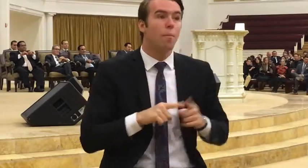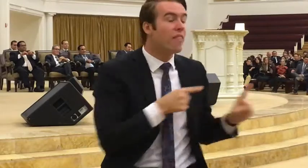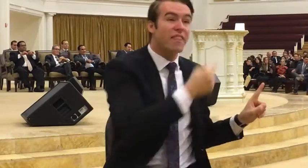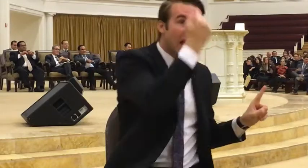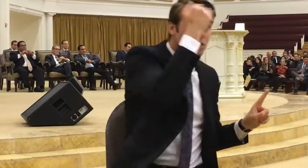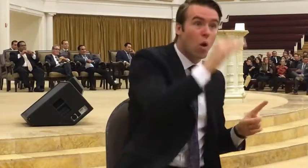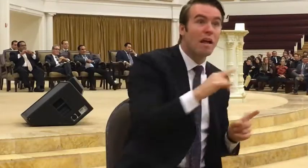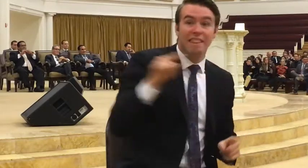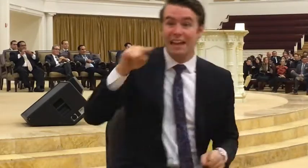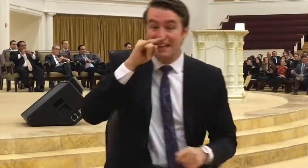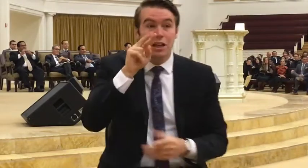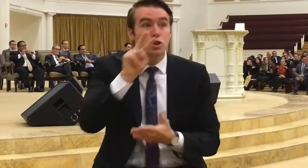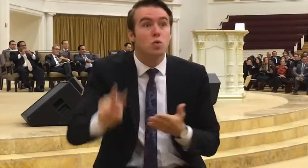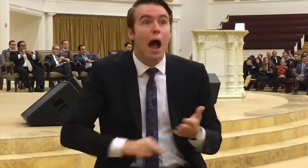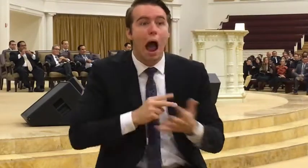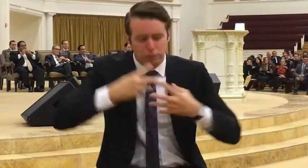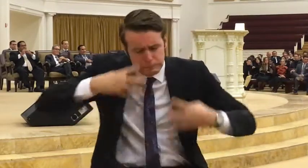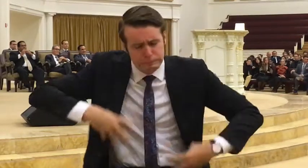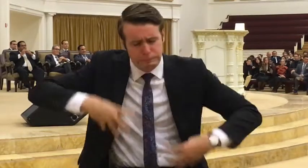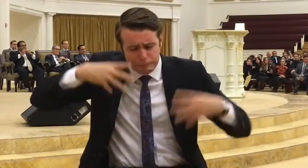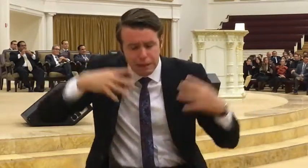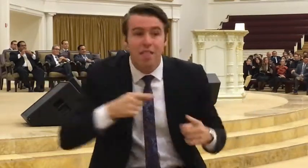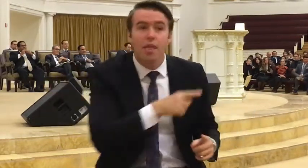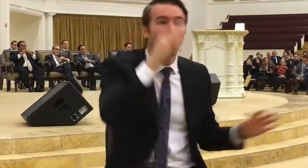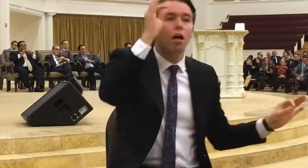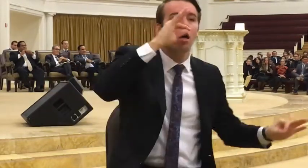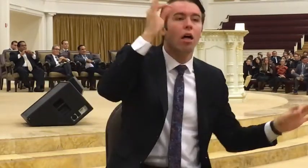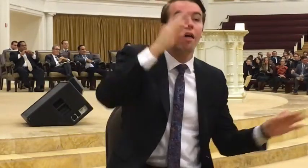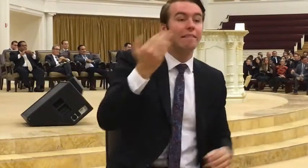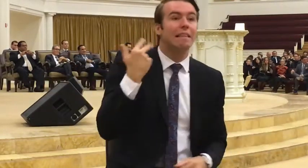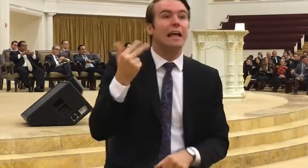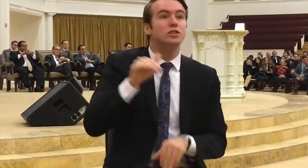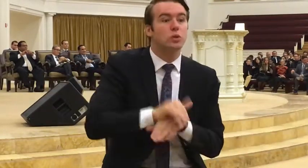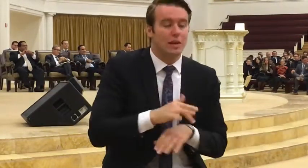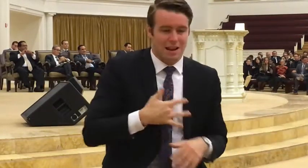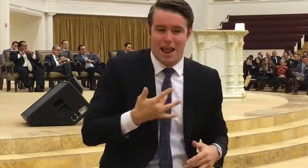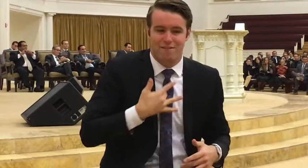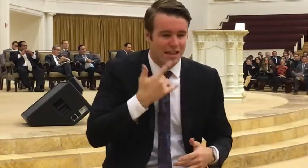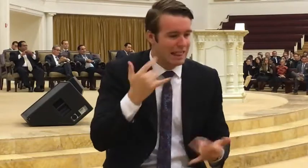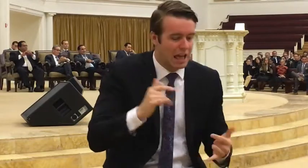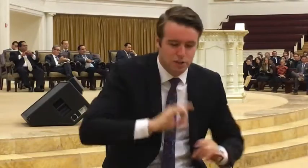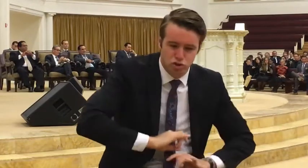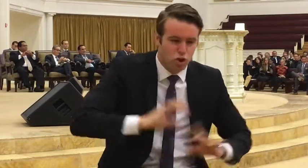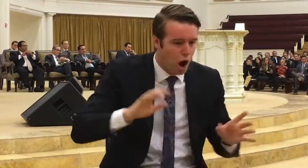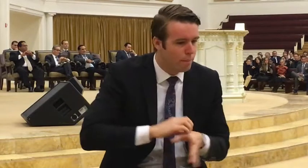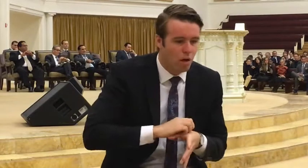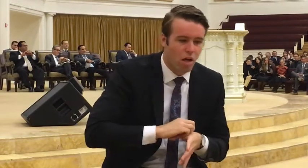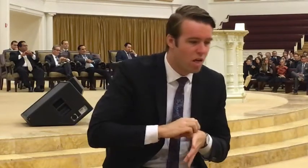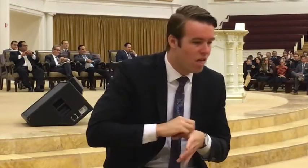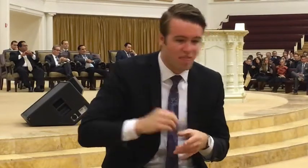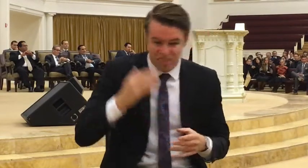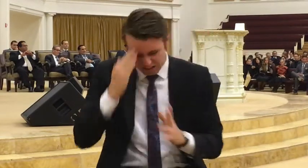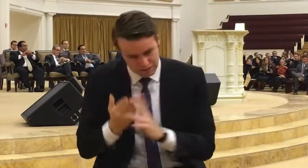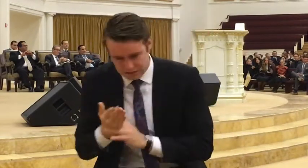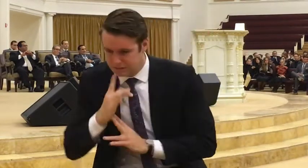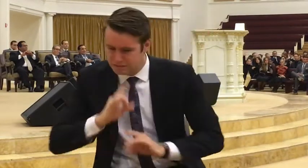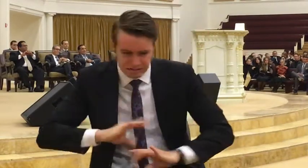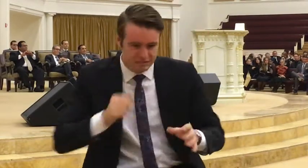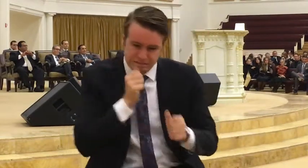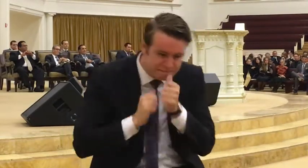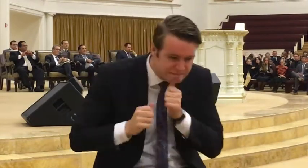Spent 2 hours in his bedroom weeping and crying the last 3 nights, feeling like a loser, and don't know all the hell that kid's been through,